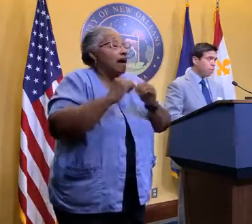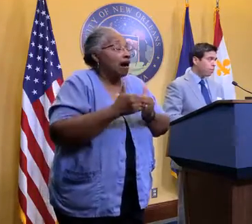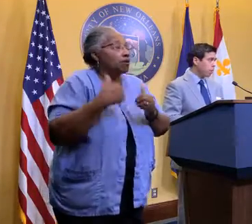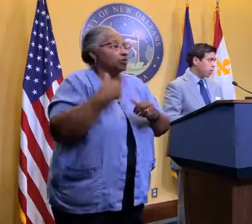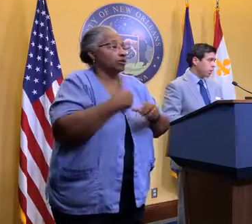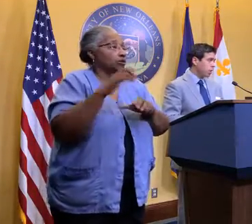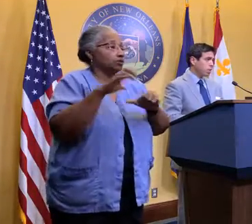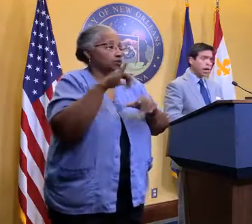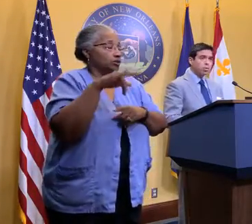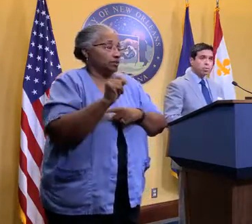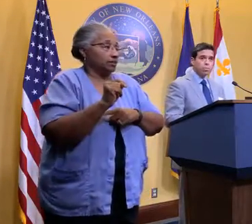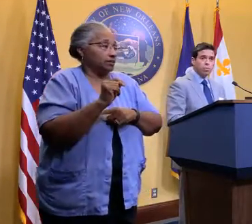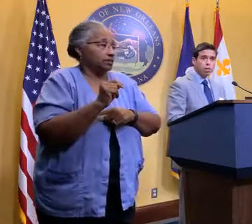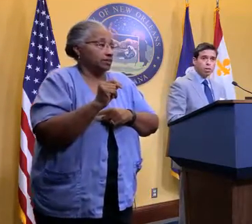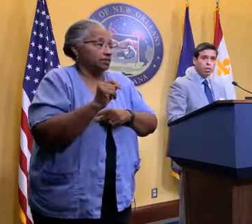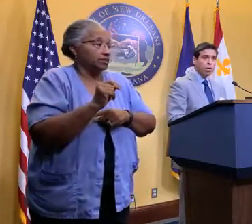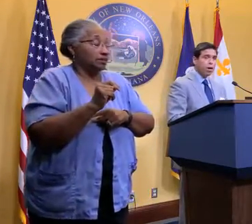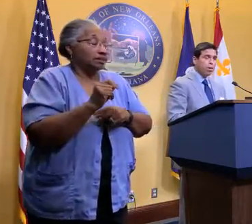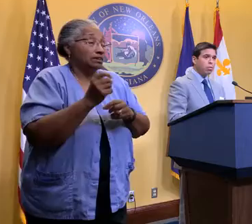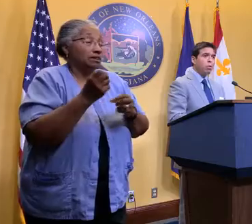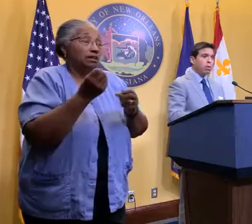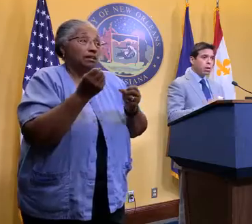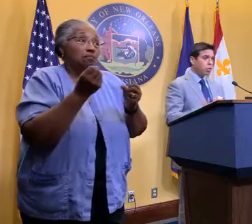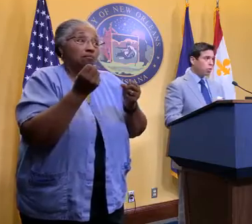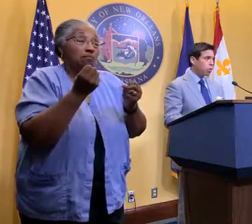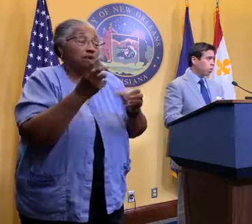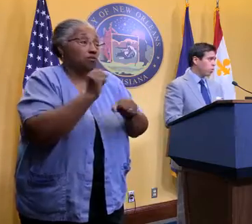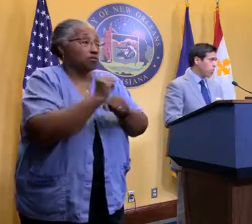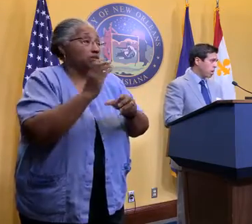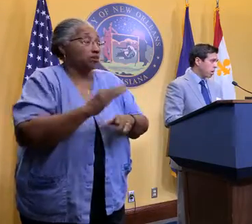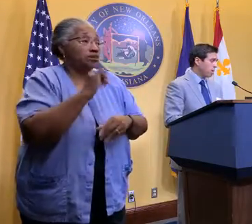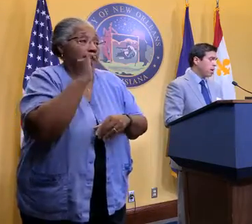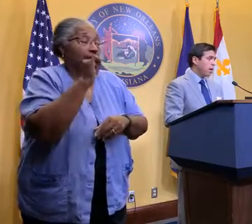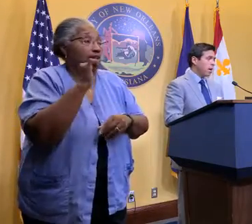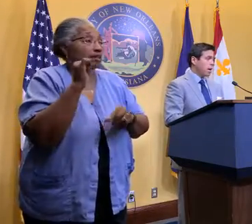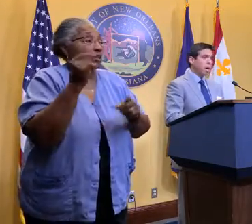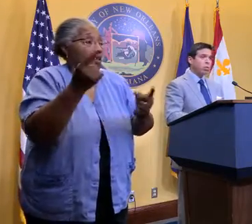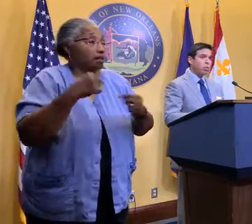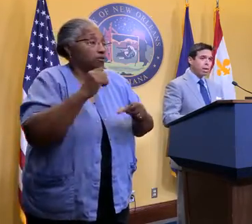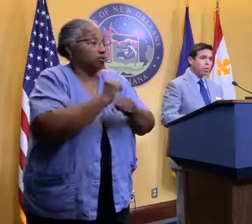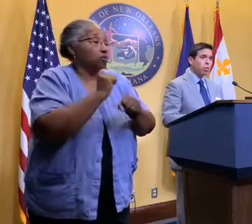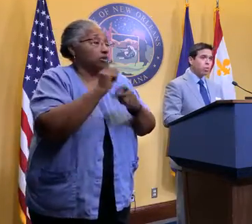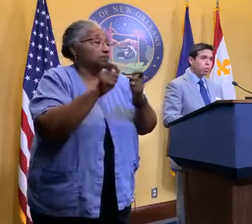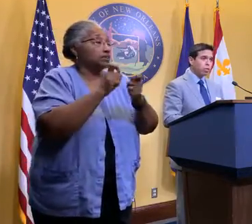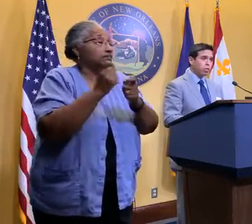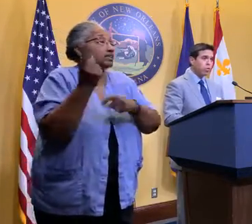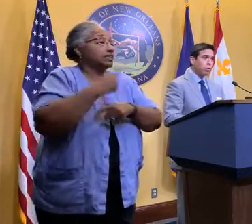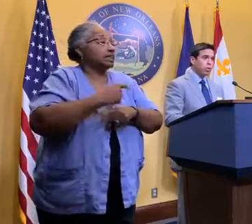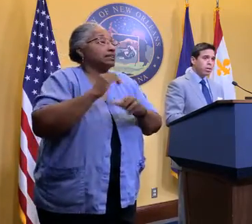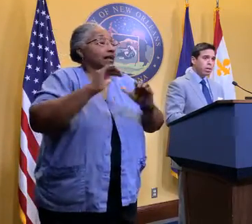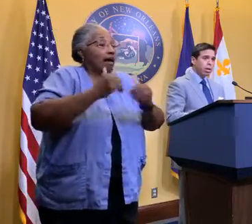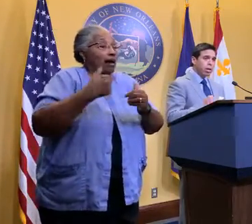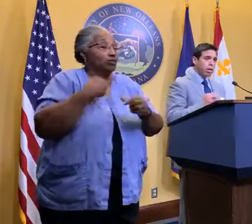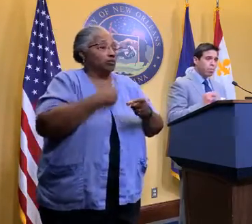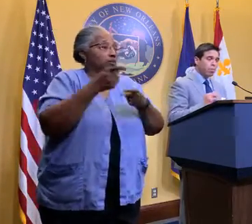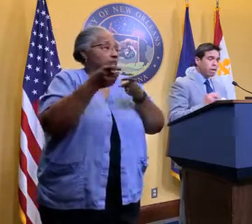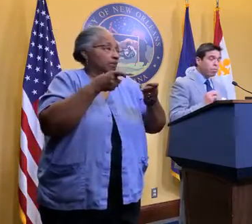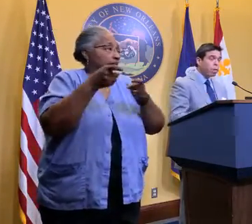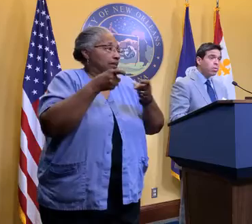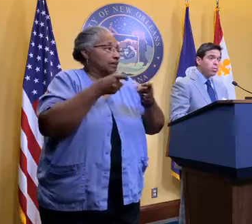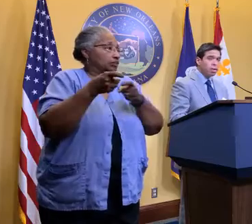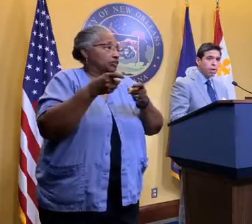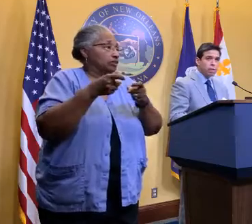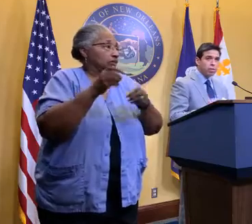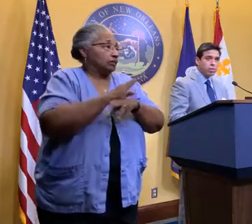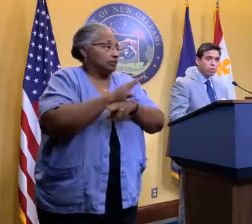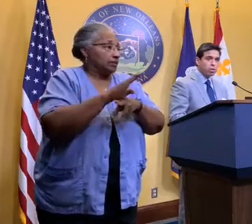the furlough day. This is thousands of employees that won't be at work on certain days, and how do we manage accordingly to blunt and